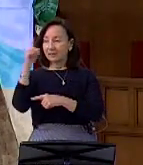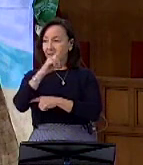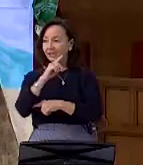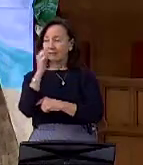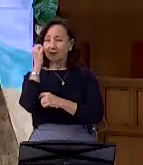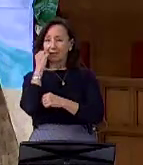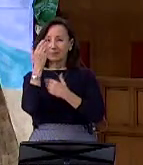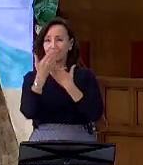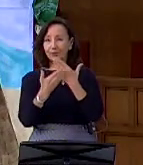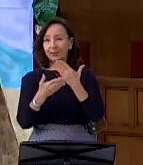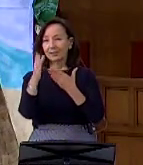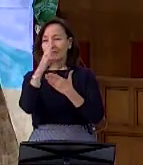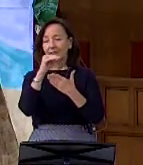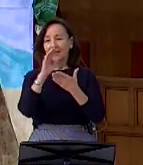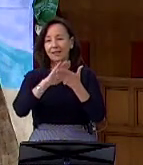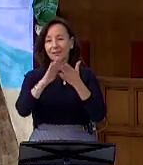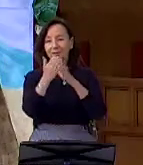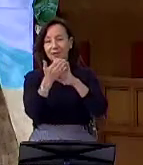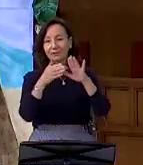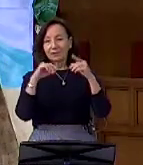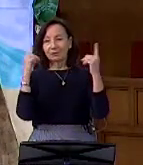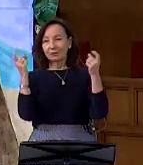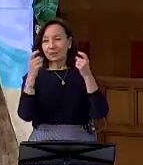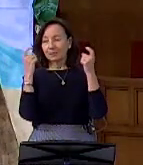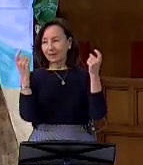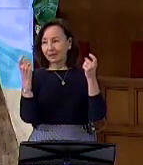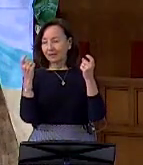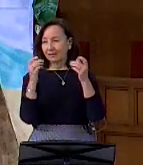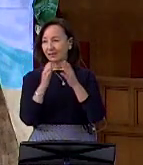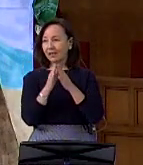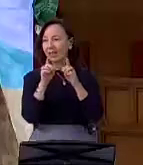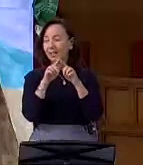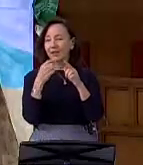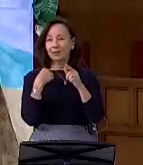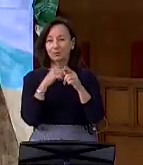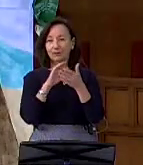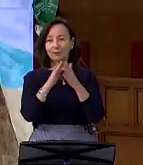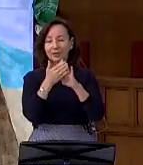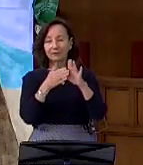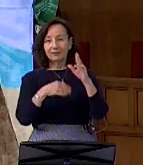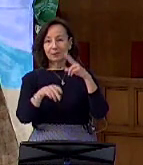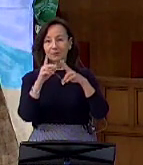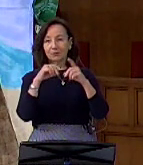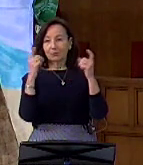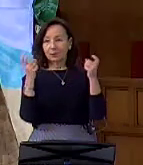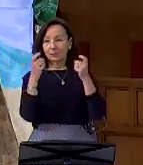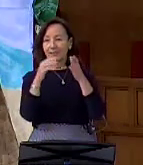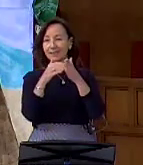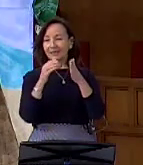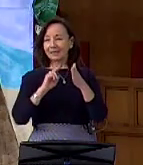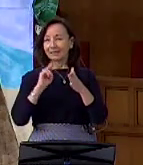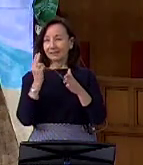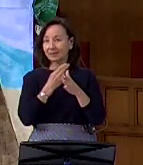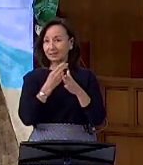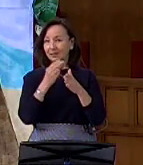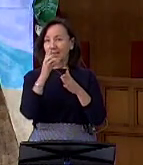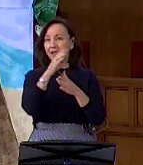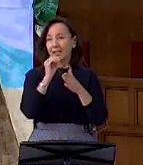this day our daily bread, and forgive us our trespasses as we forgive those who trespass against